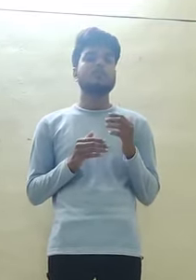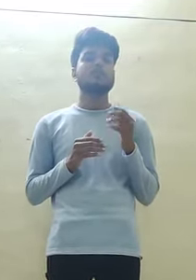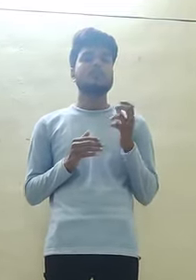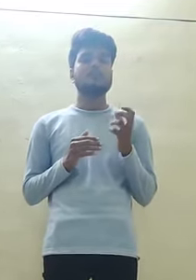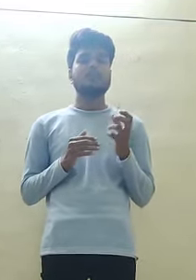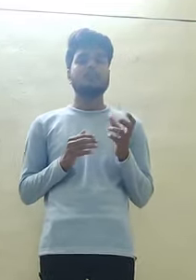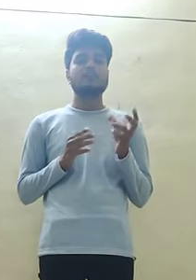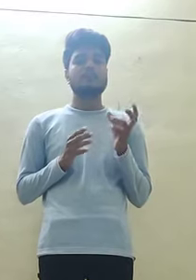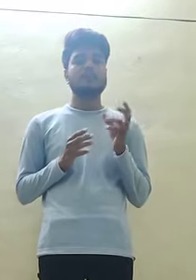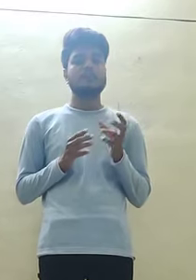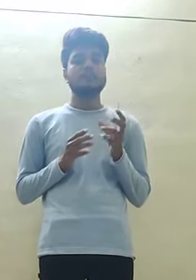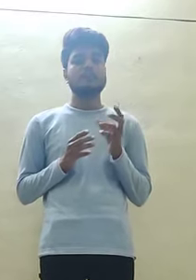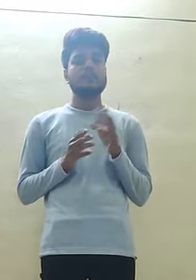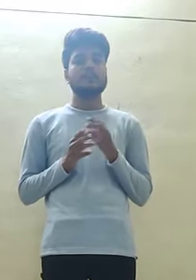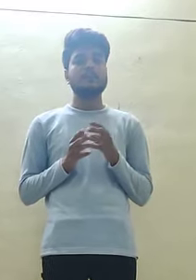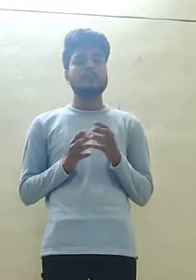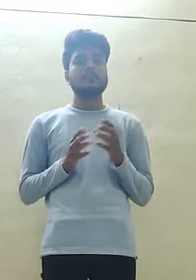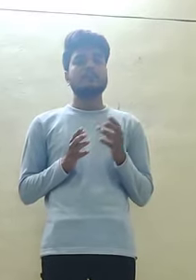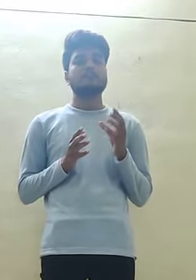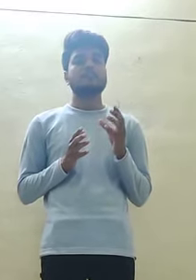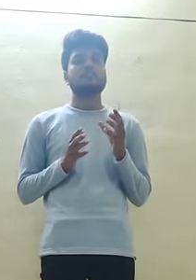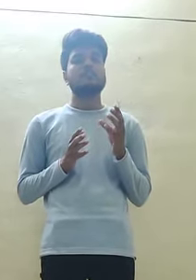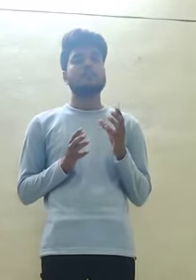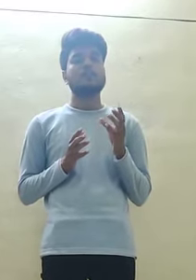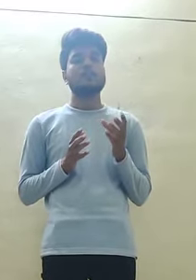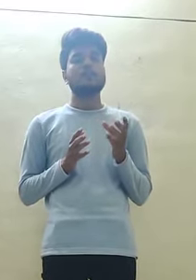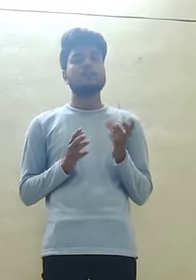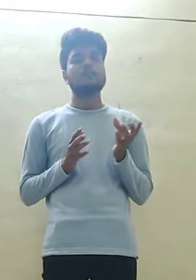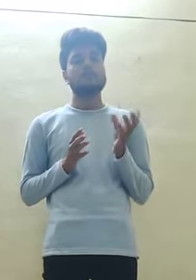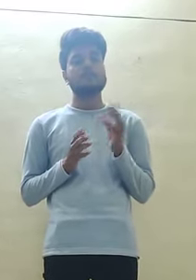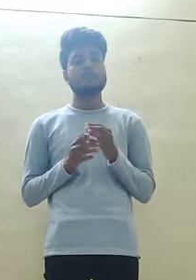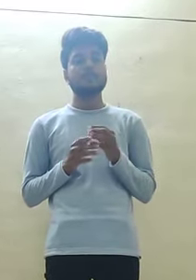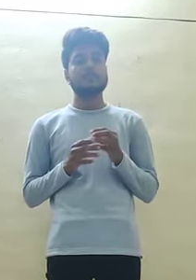to define the method again for providing the implementation.